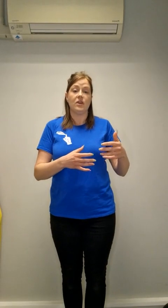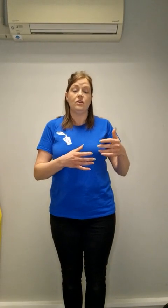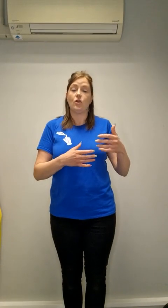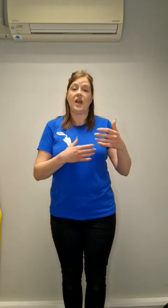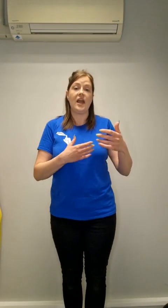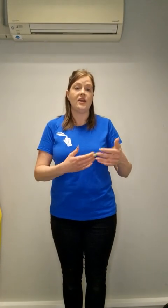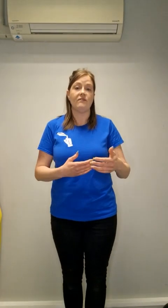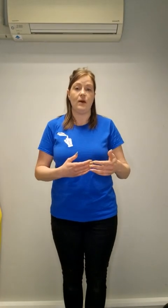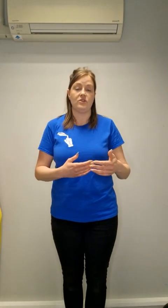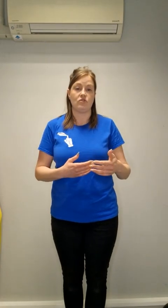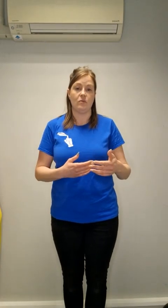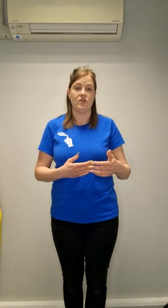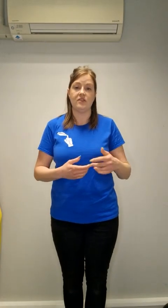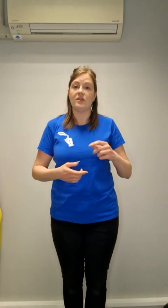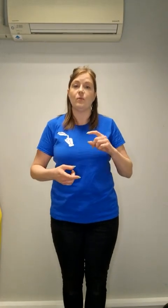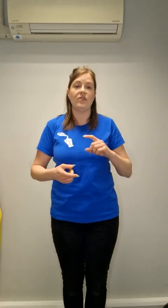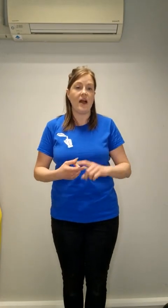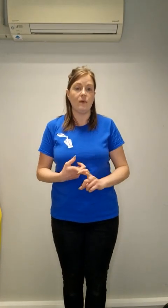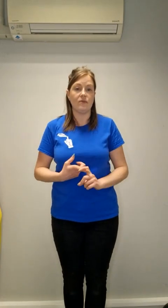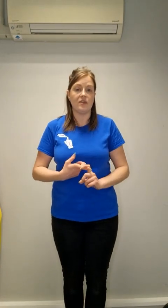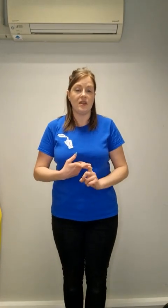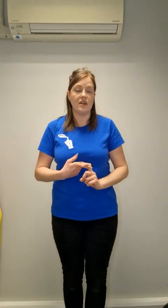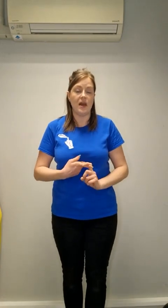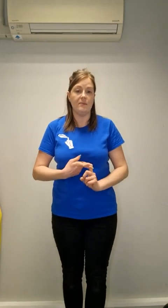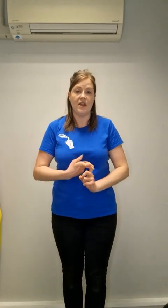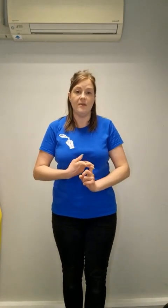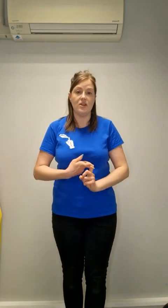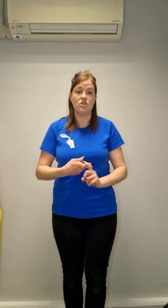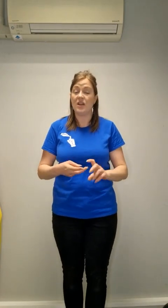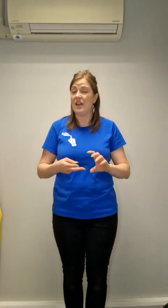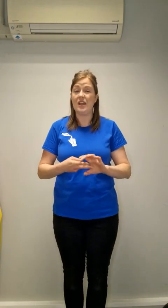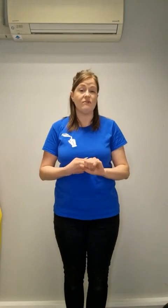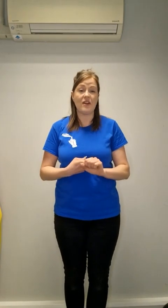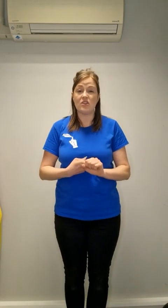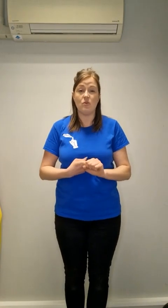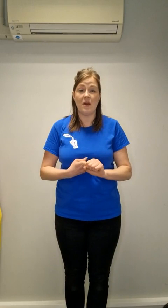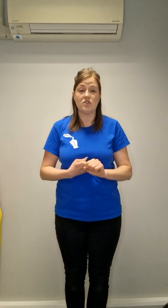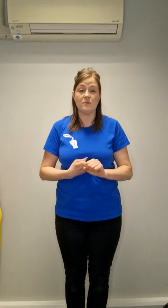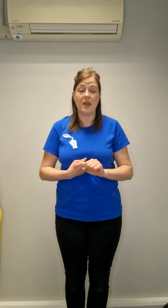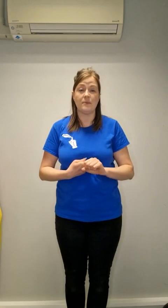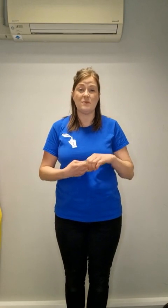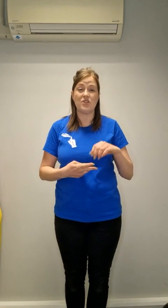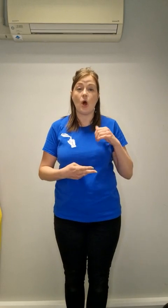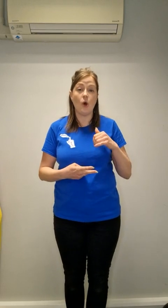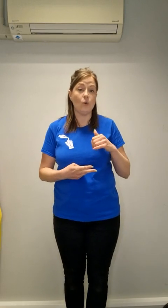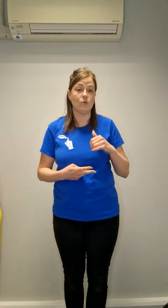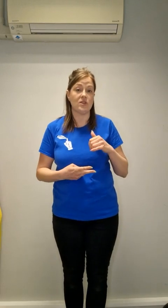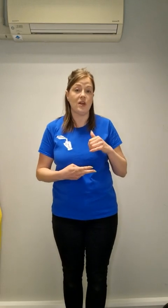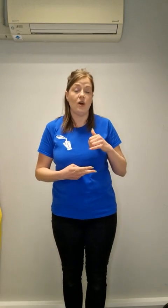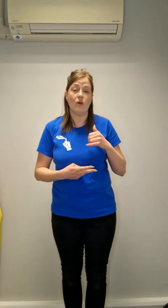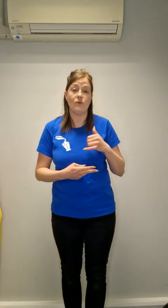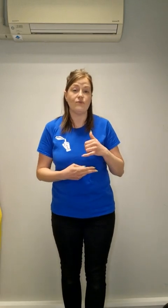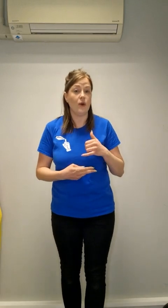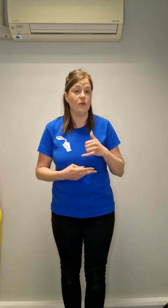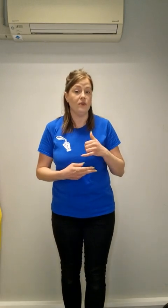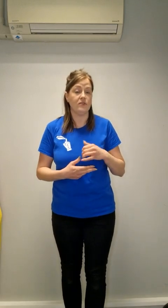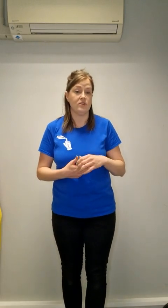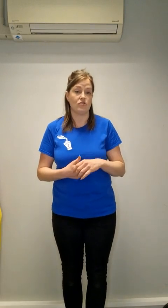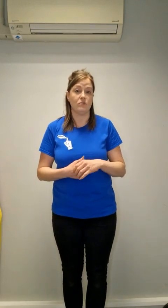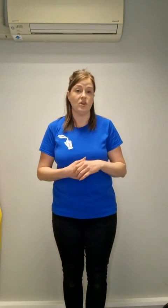look at any of our descriptions without the image. In fact, you might just be able to be told on the phone the description